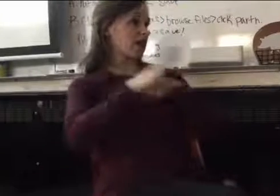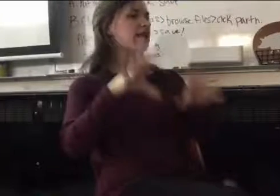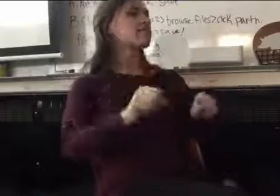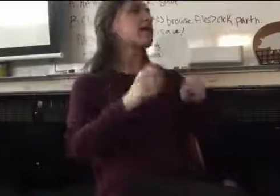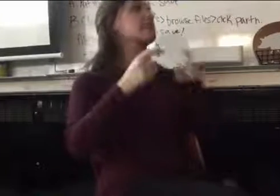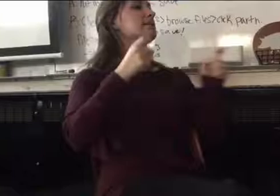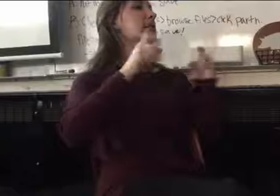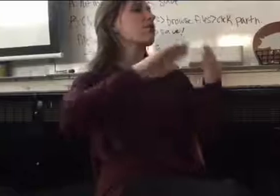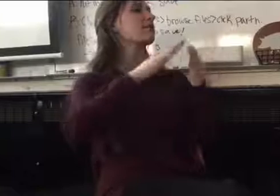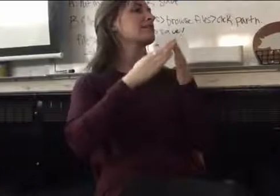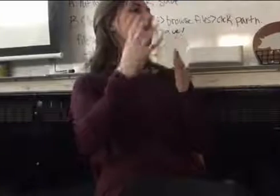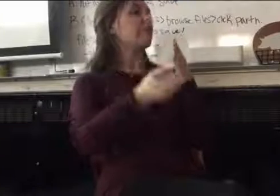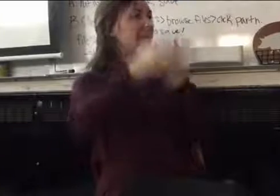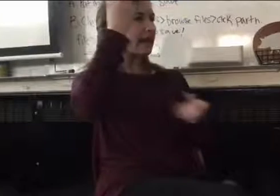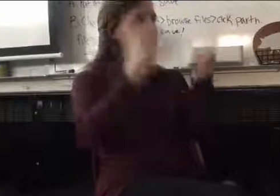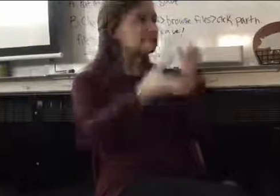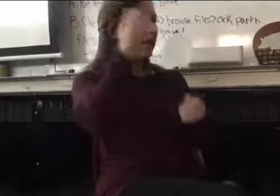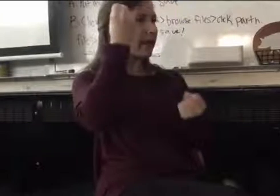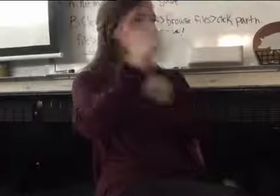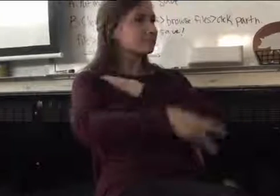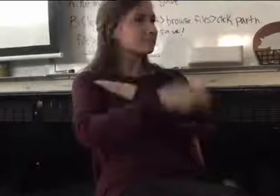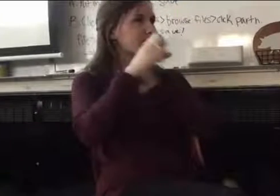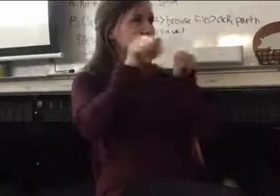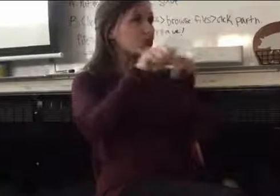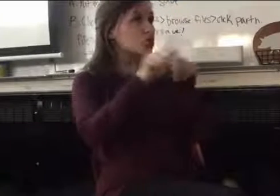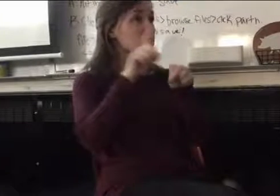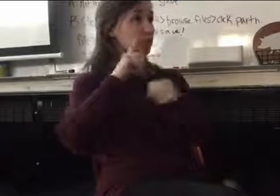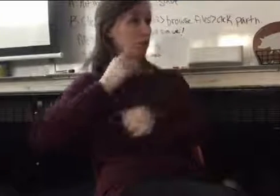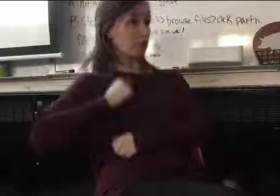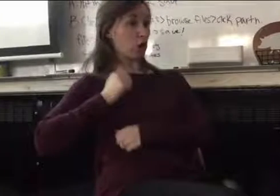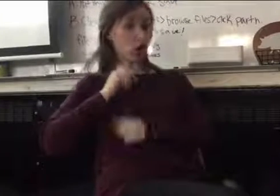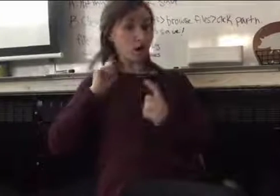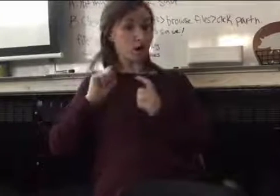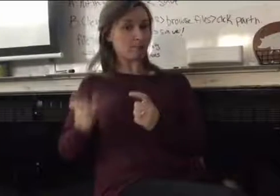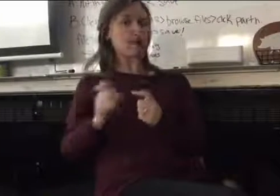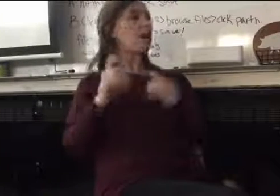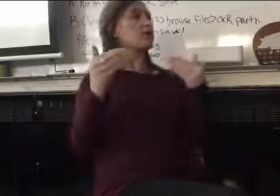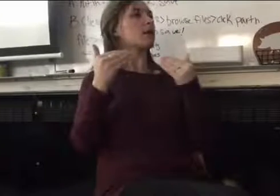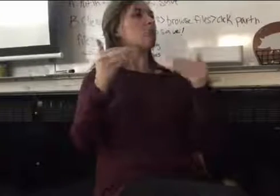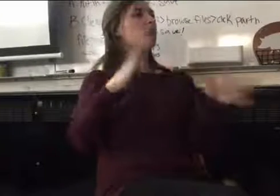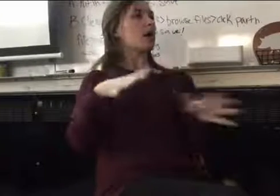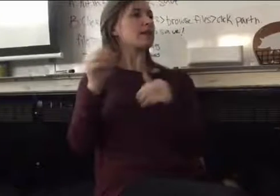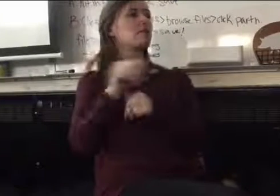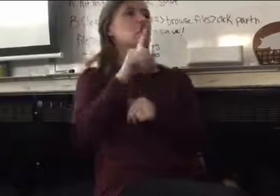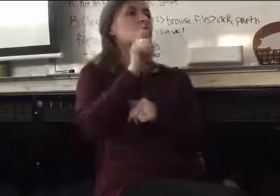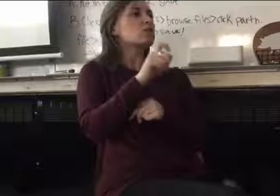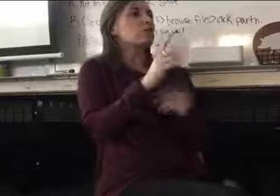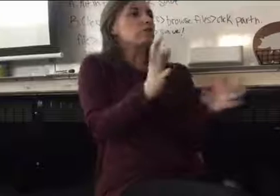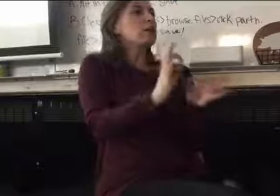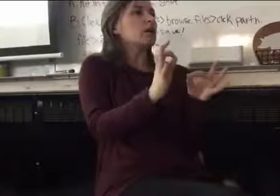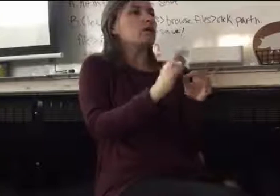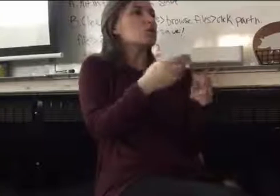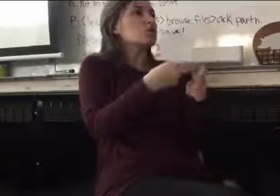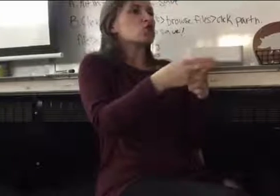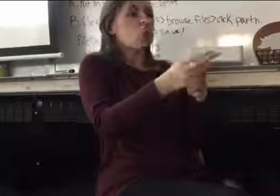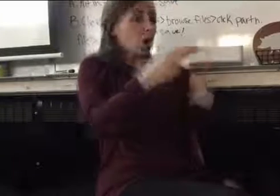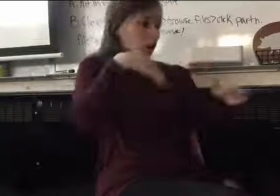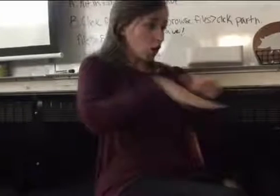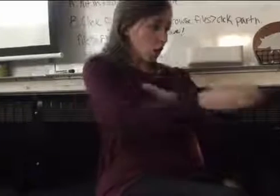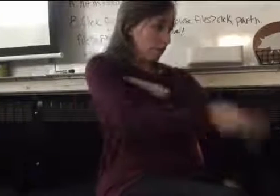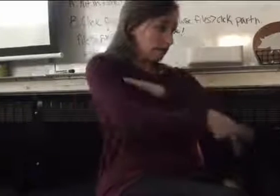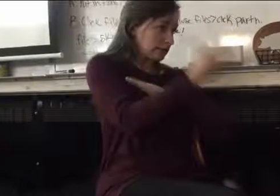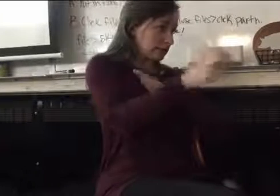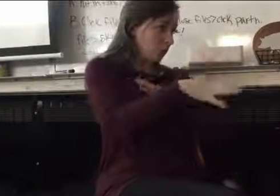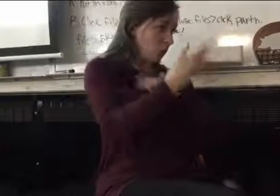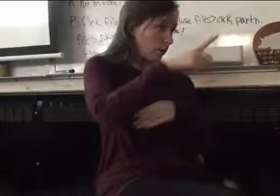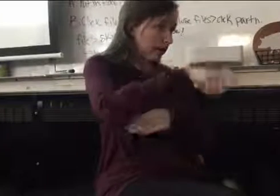they could take those shoes for their army men, move on, and leave. It was supposed to be like a less than half a day thing where you come in, get what you need, and you